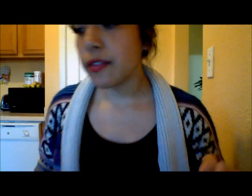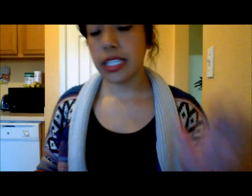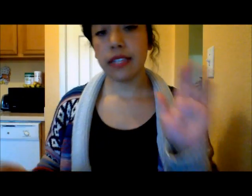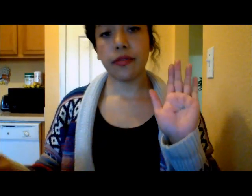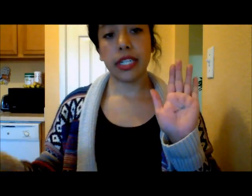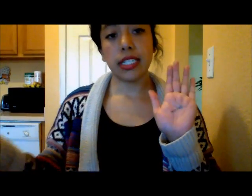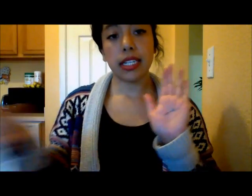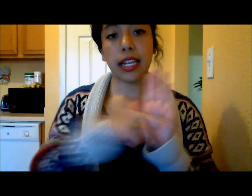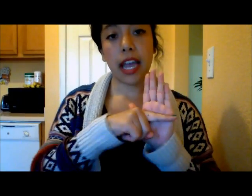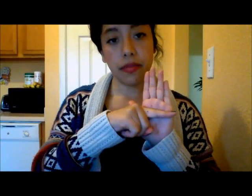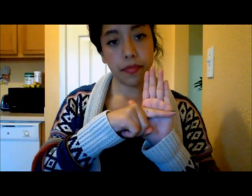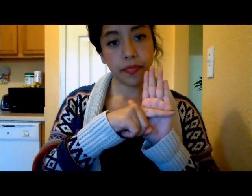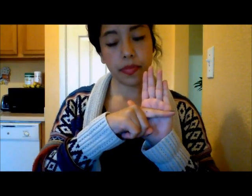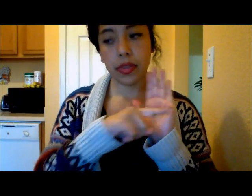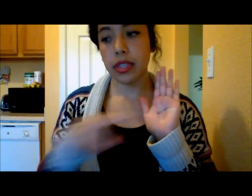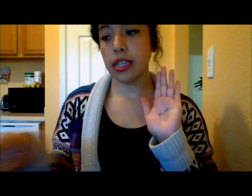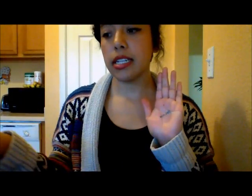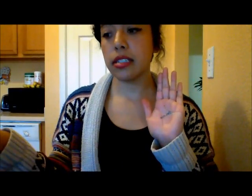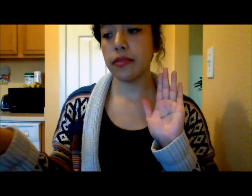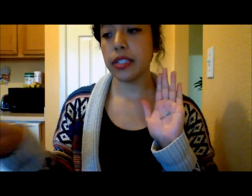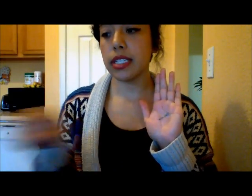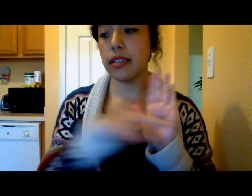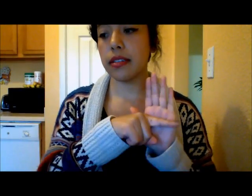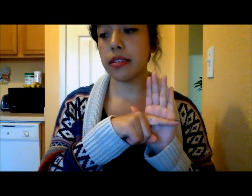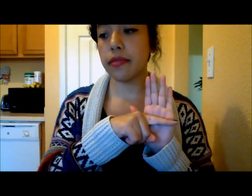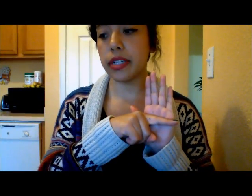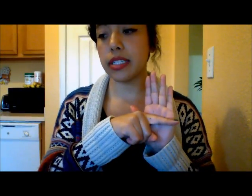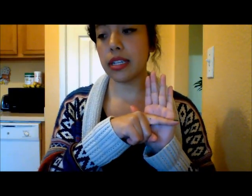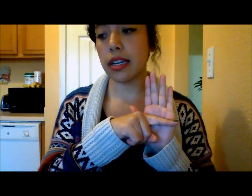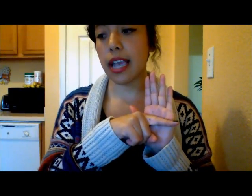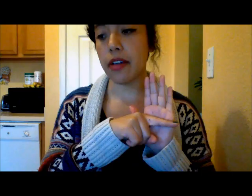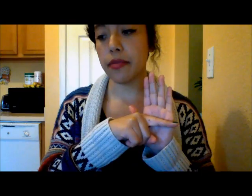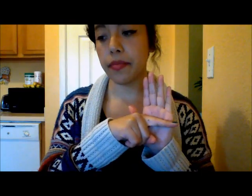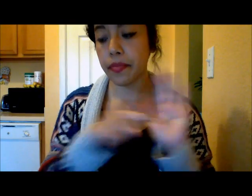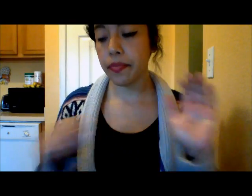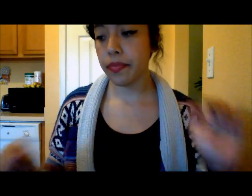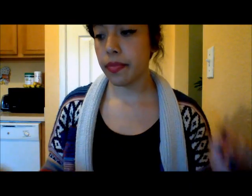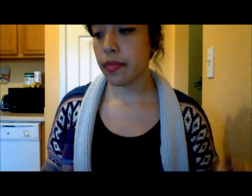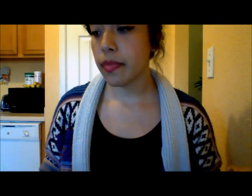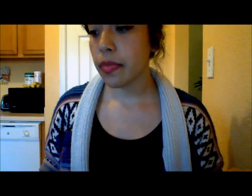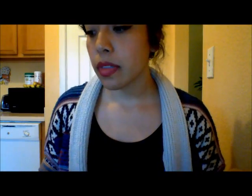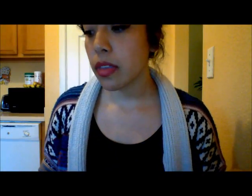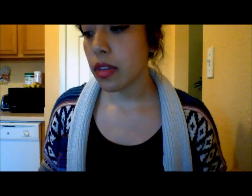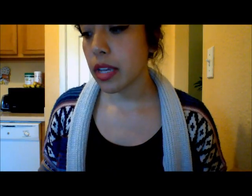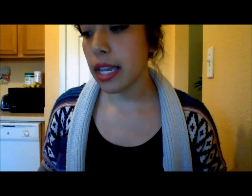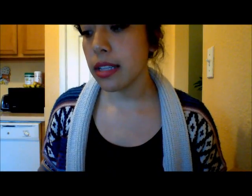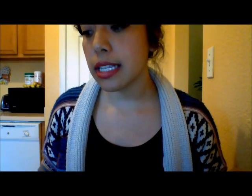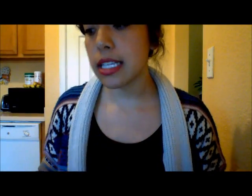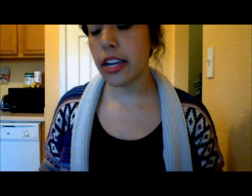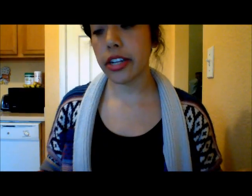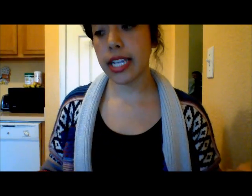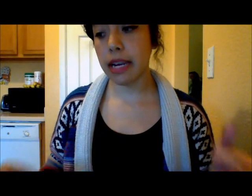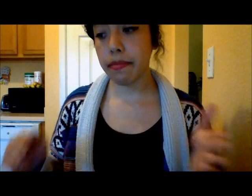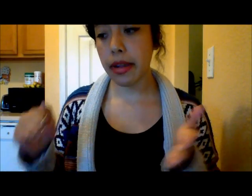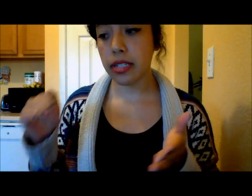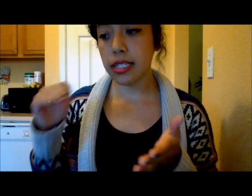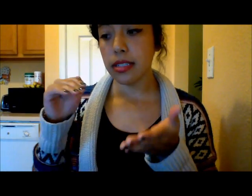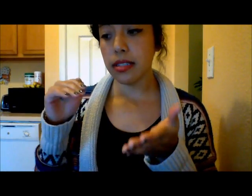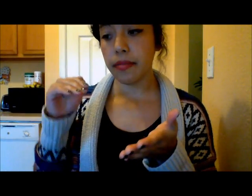Insufficient funds in account. Insufficient funds in an account. Okay, let's say your check bounces.